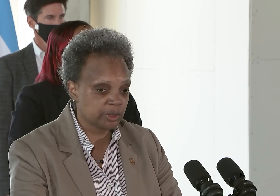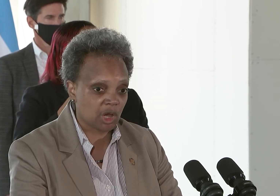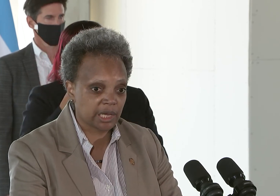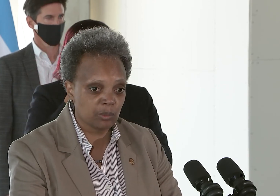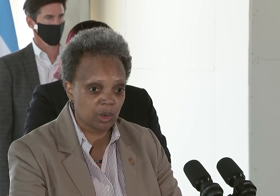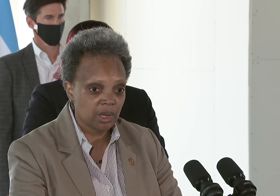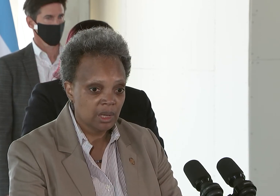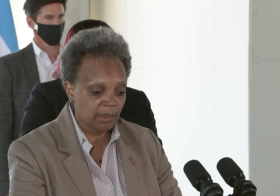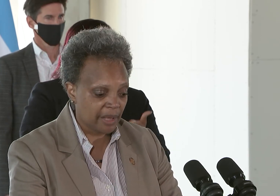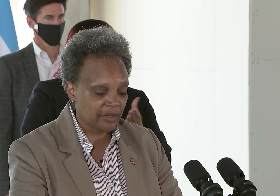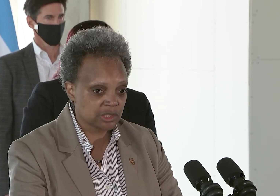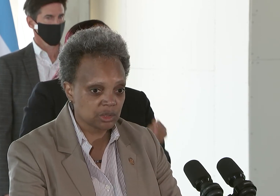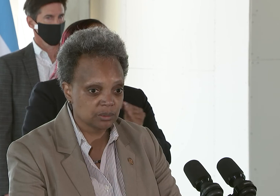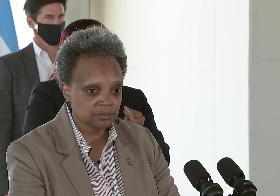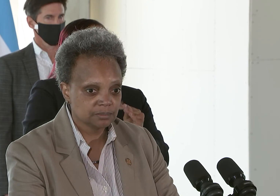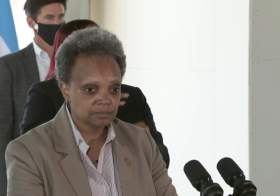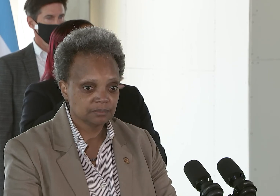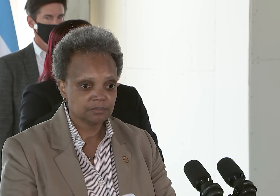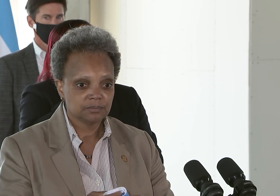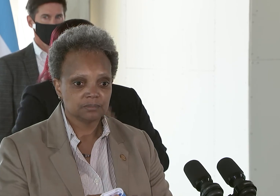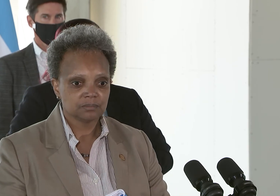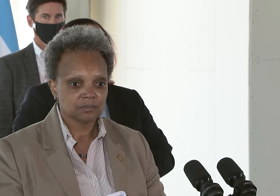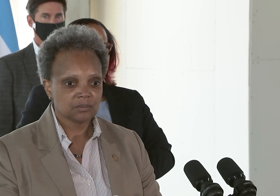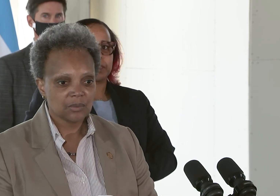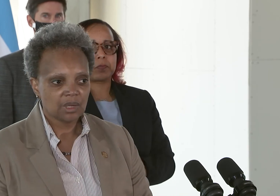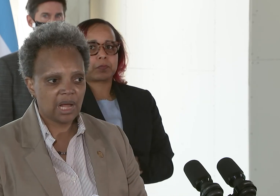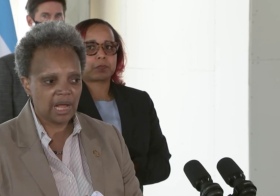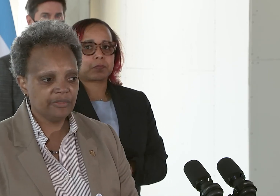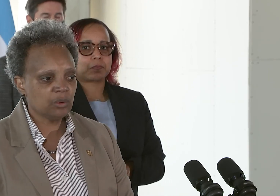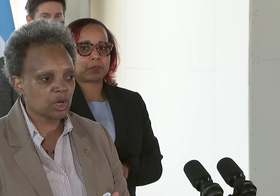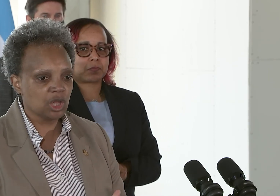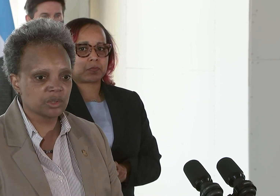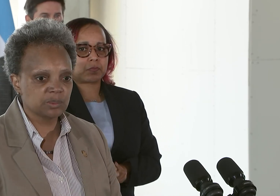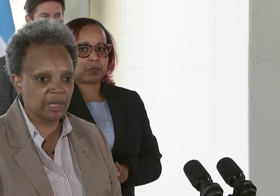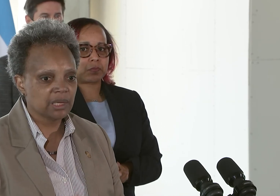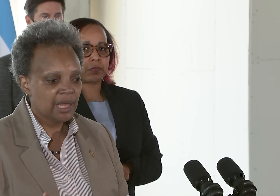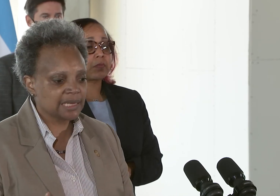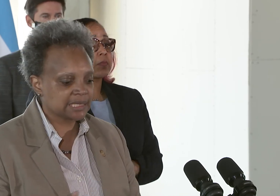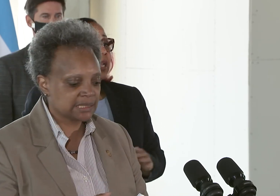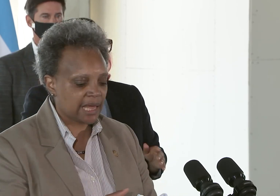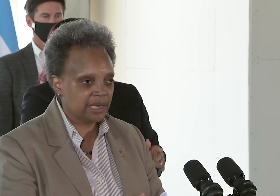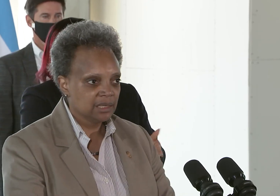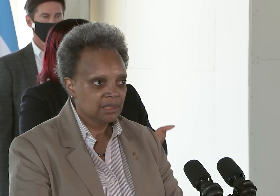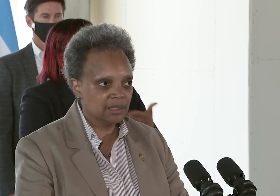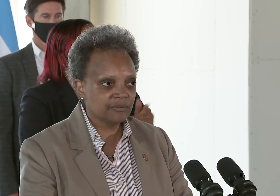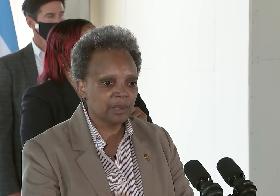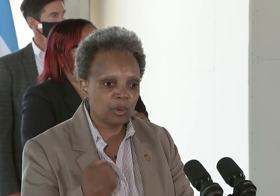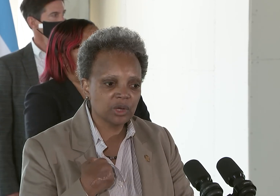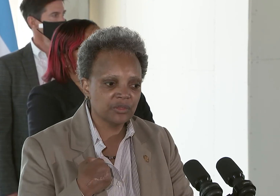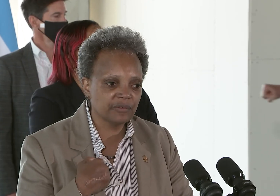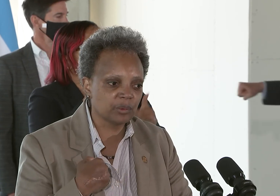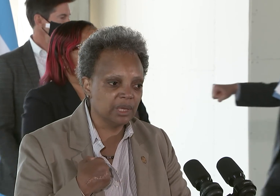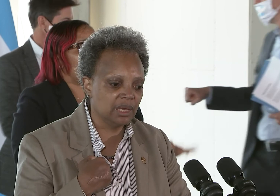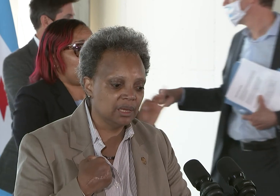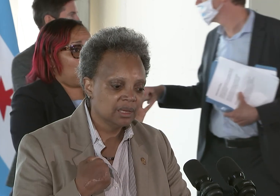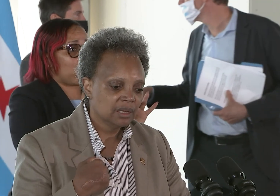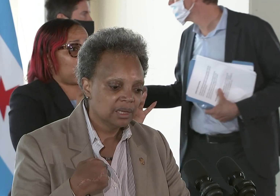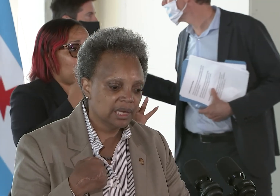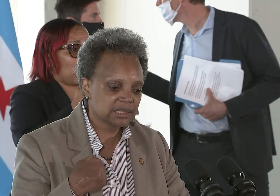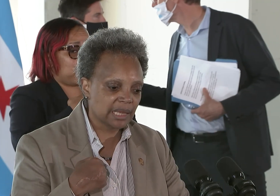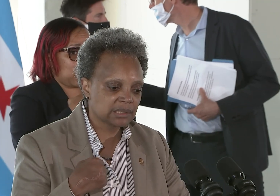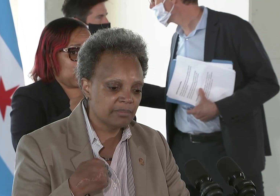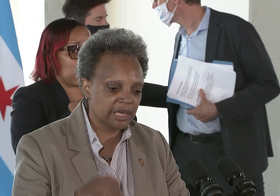pursuits, and we'll be talking more about that soon. All right, thank you. I think we're close, but as I said, the important thing for